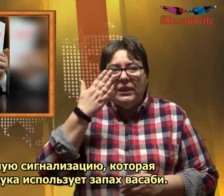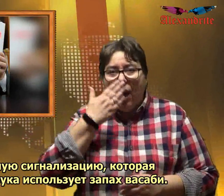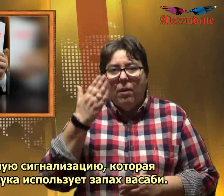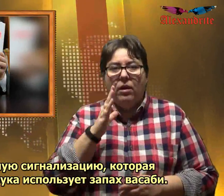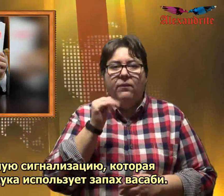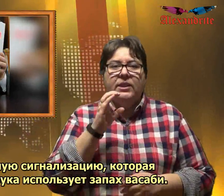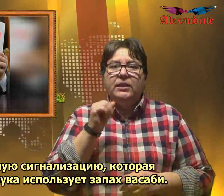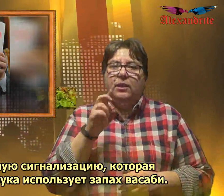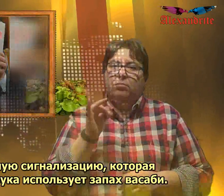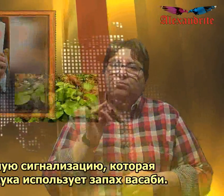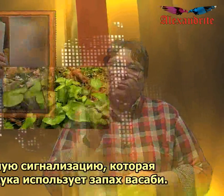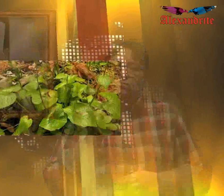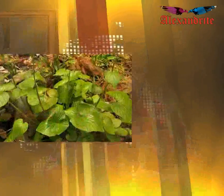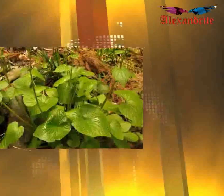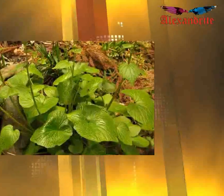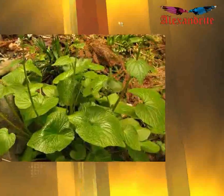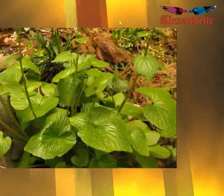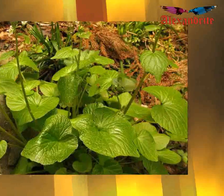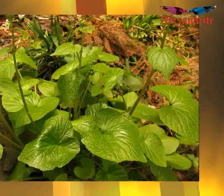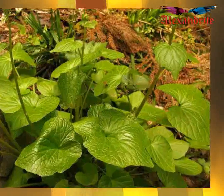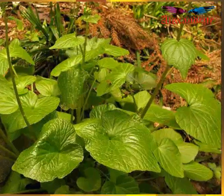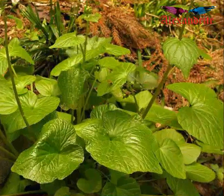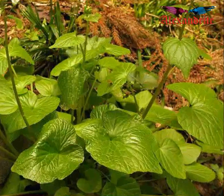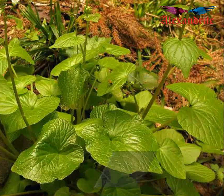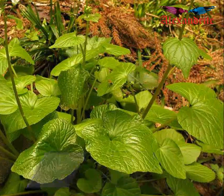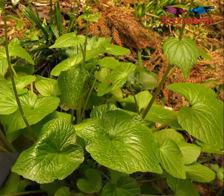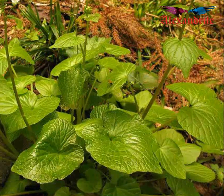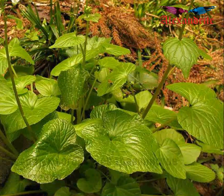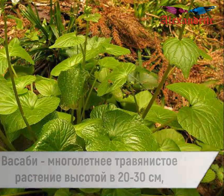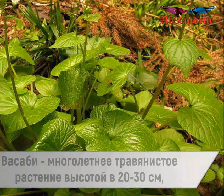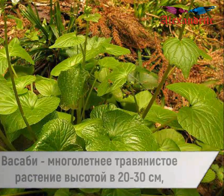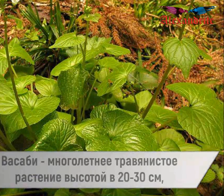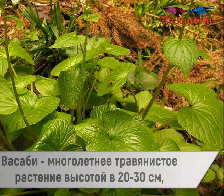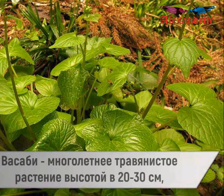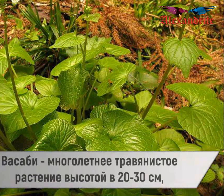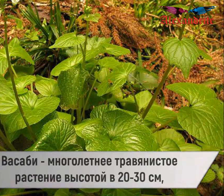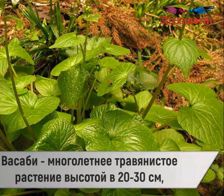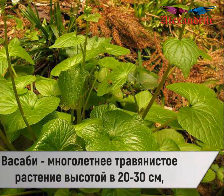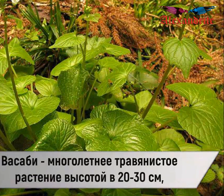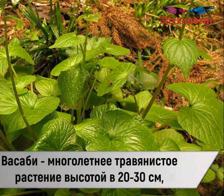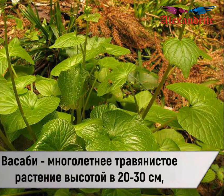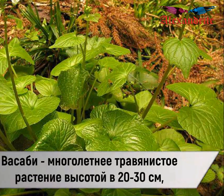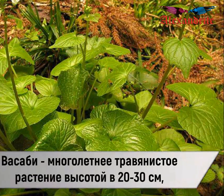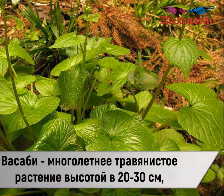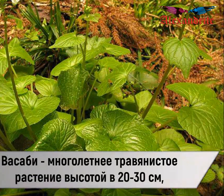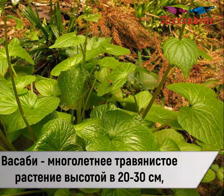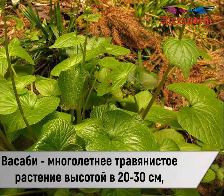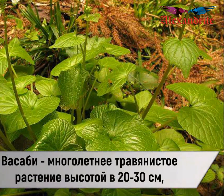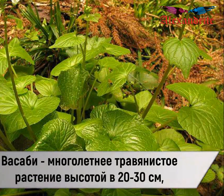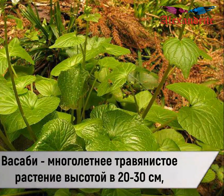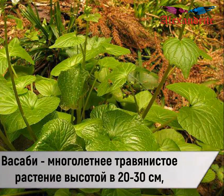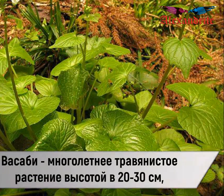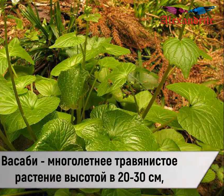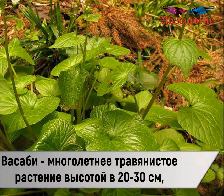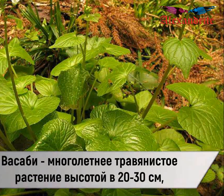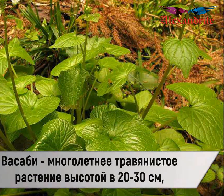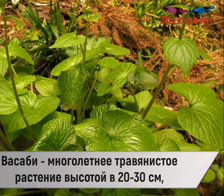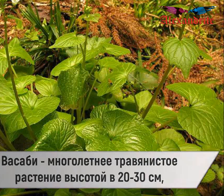on the nigga with a couple seasons changed and i came through cold in the winter i look at shorty got me stuck on the finger these bitches knock you